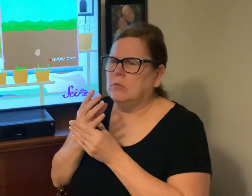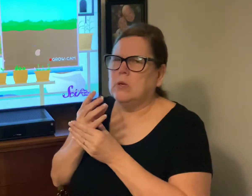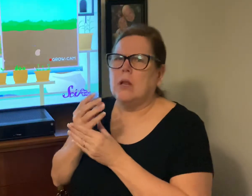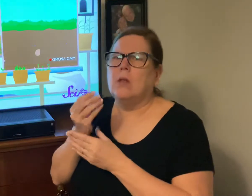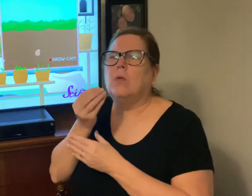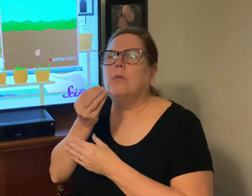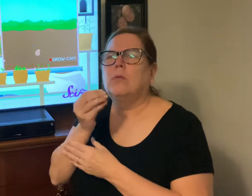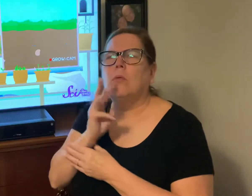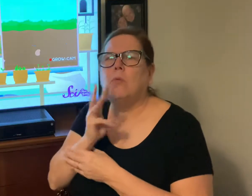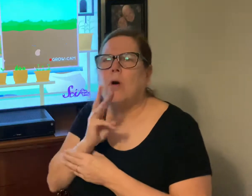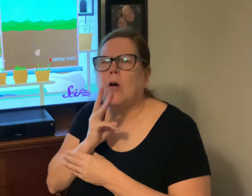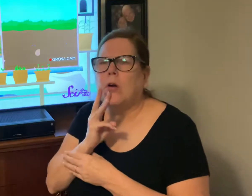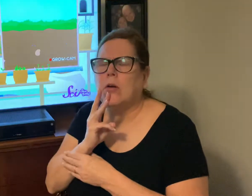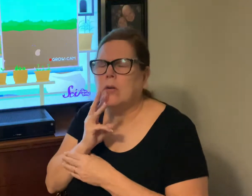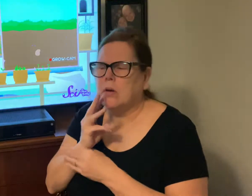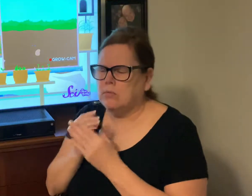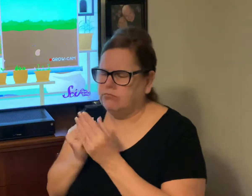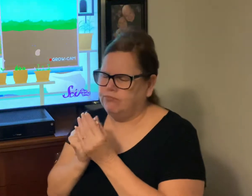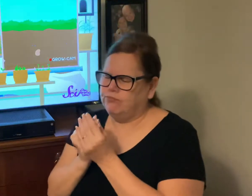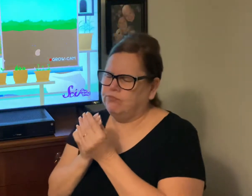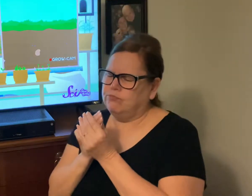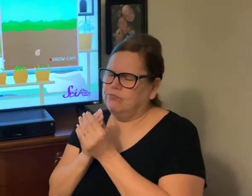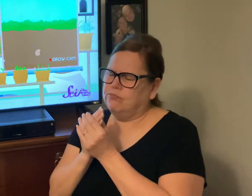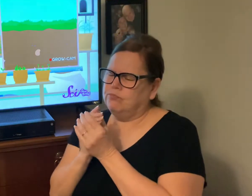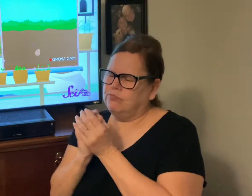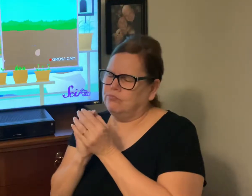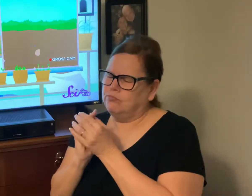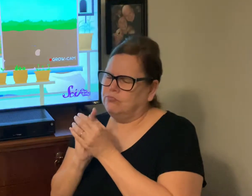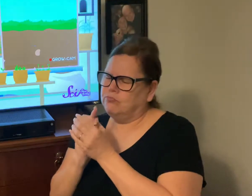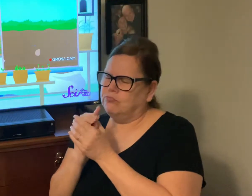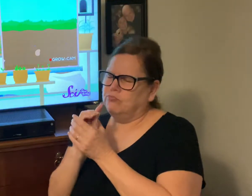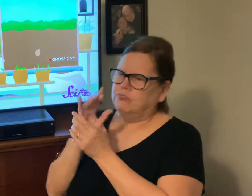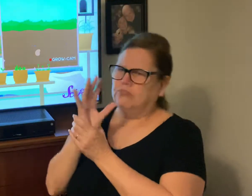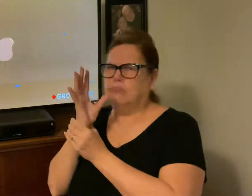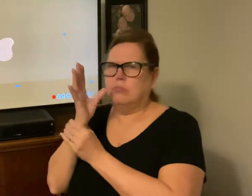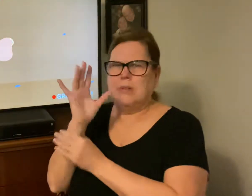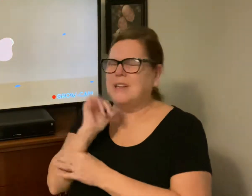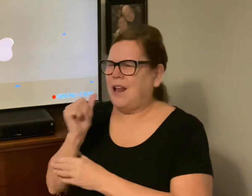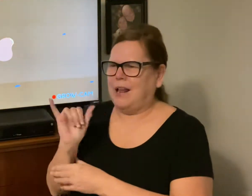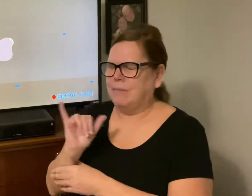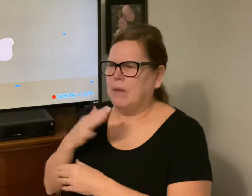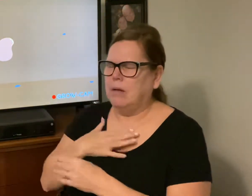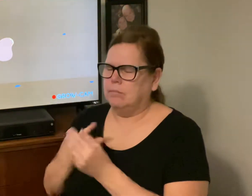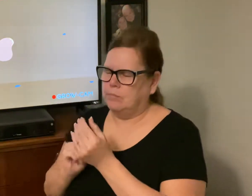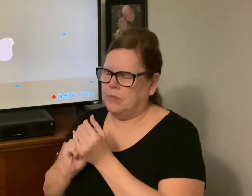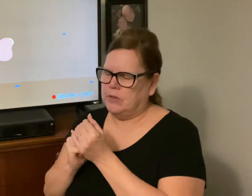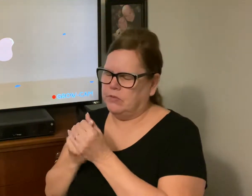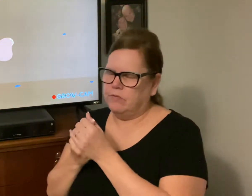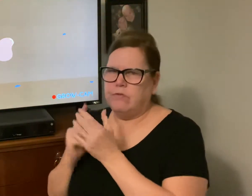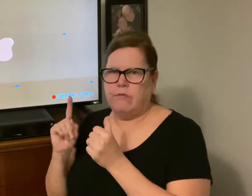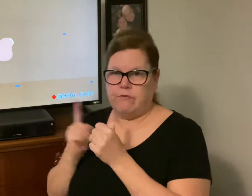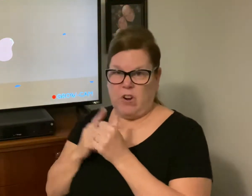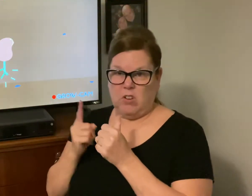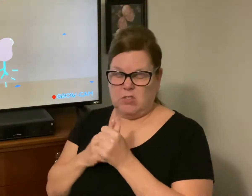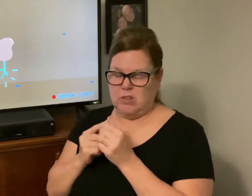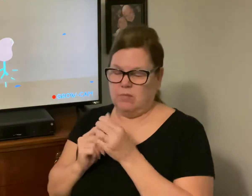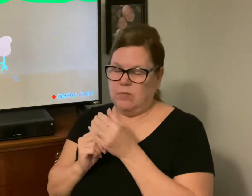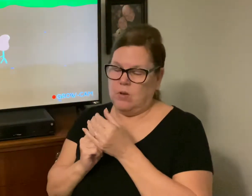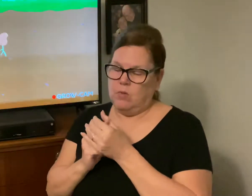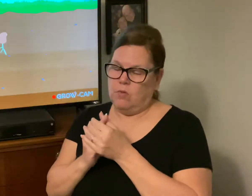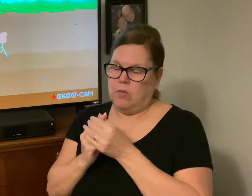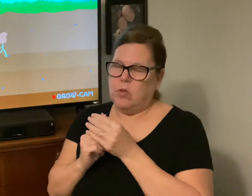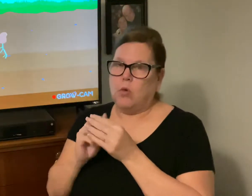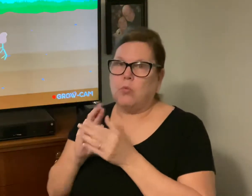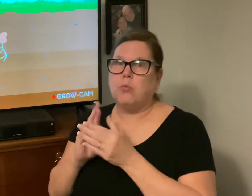seed coat cracks open and the embryo kicks out a kind of a foot. But not at all like my foot. The first part of the plant to come out of the seed is the root.